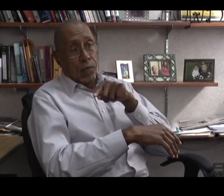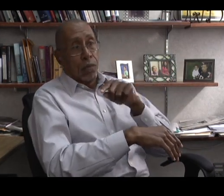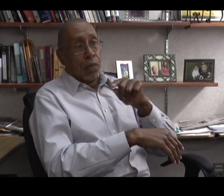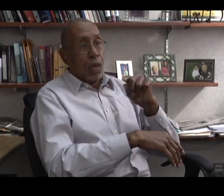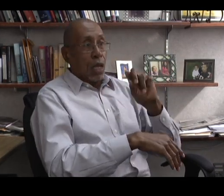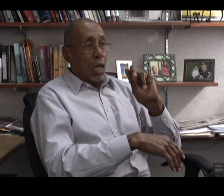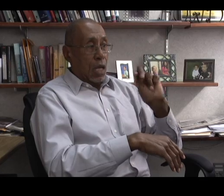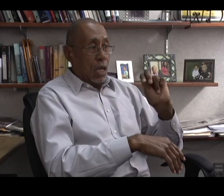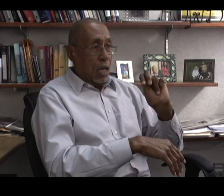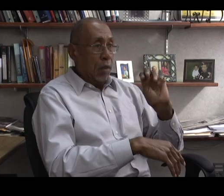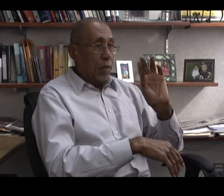conferences,